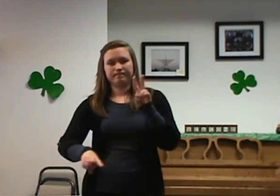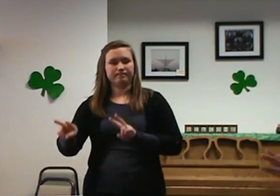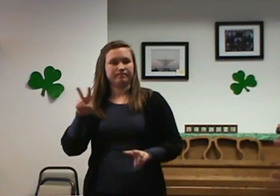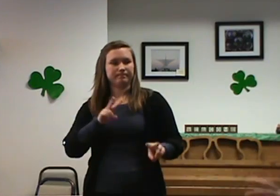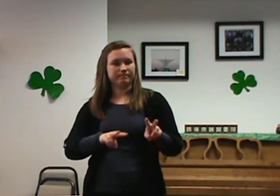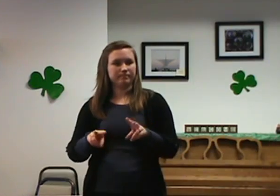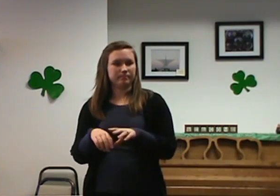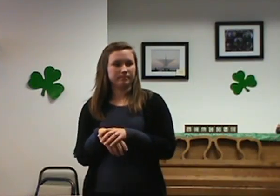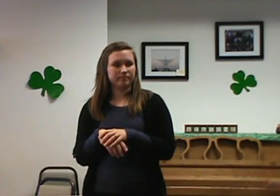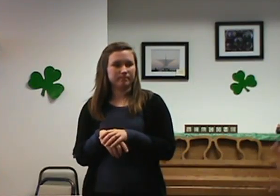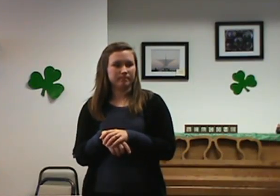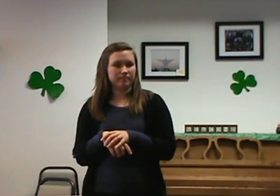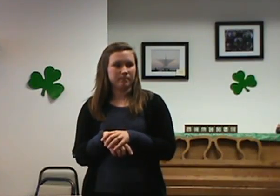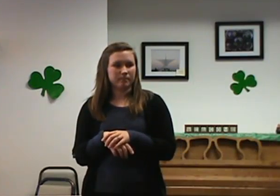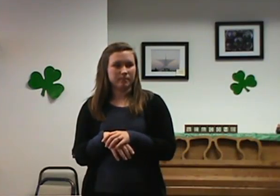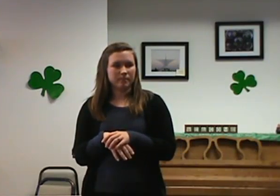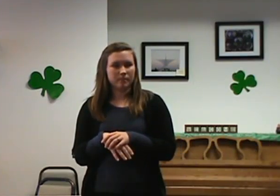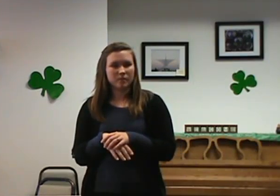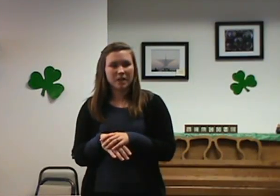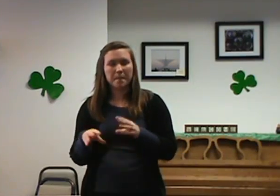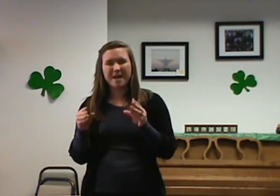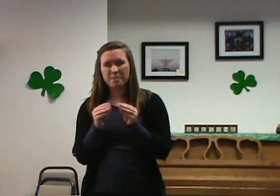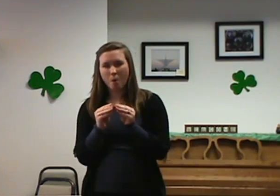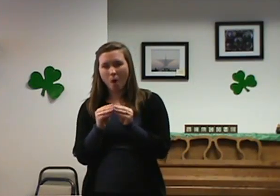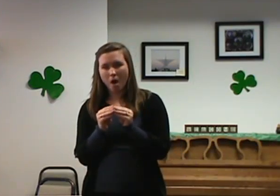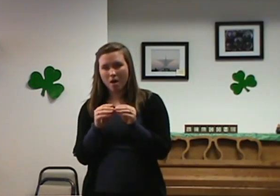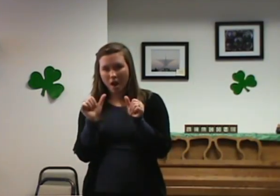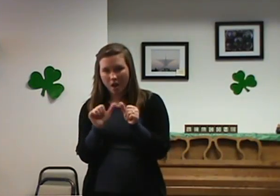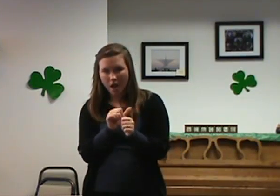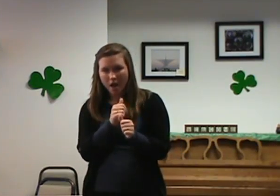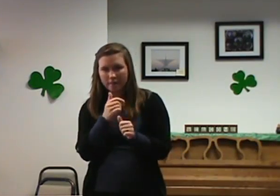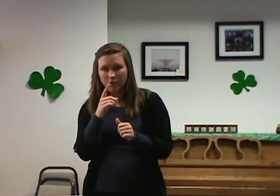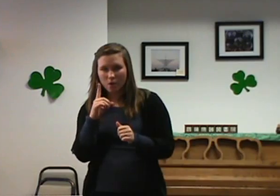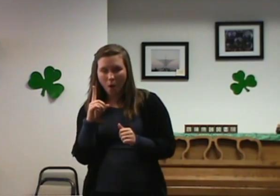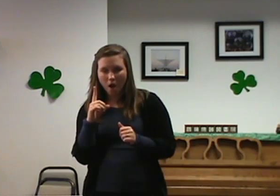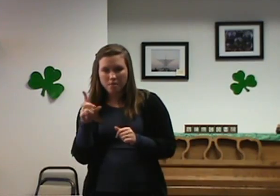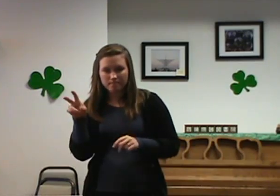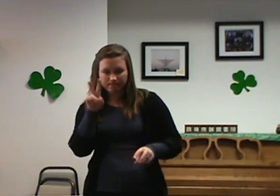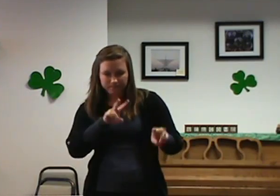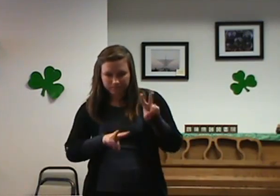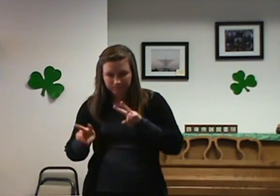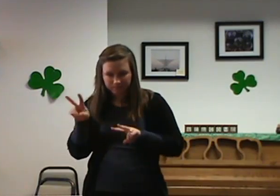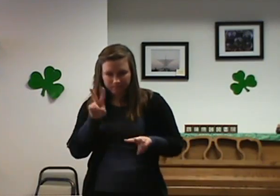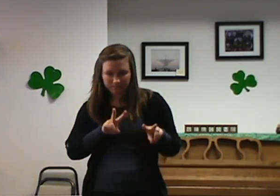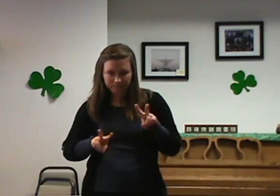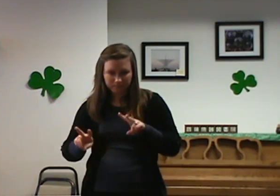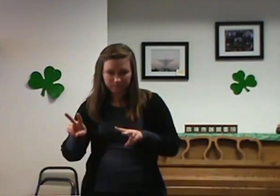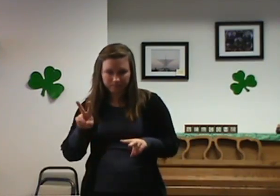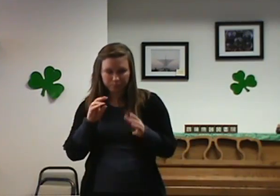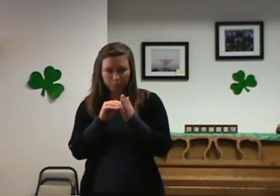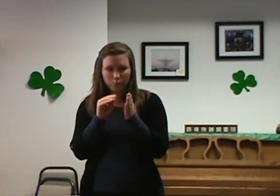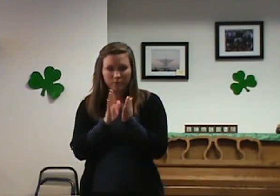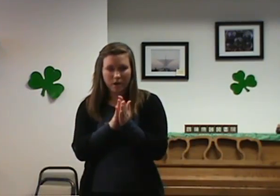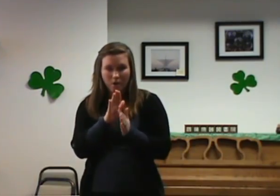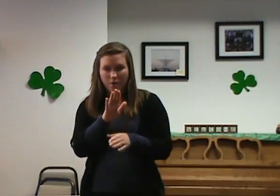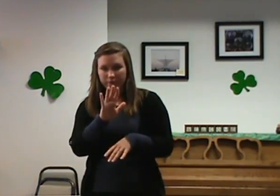we normally do a comprehensive assessment, but we're looking at all aspects, or just to give them something to think about. So